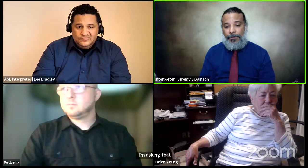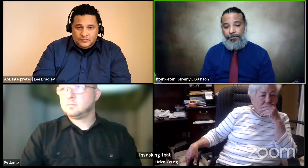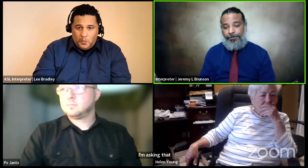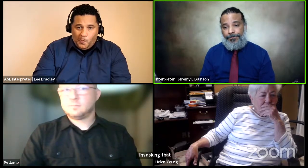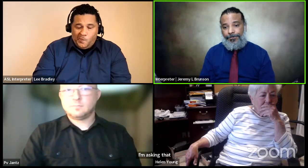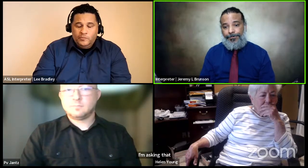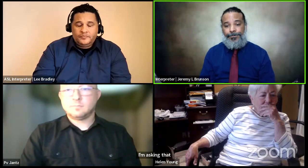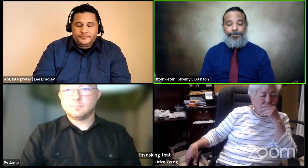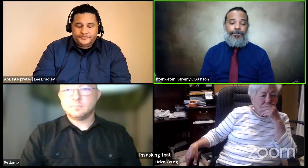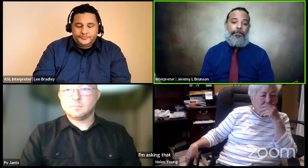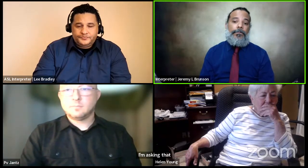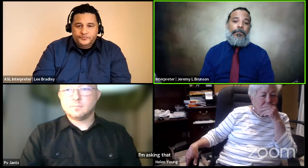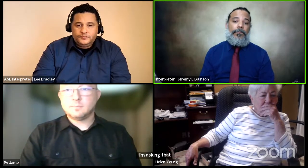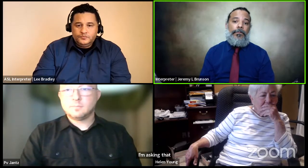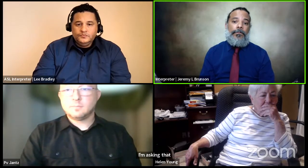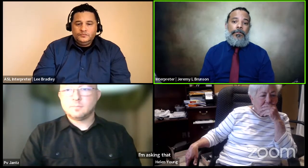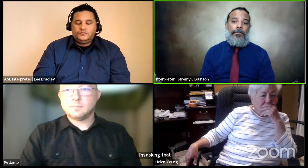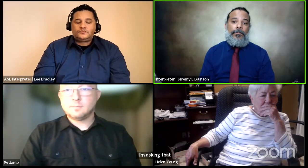live stream.